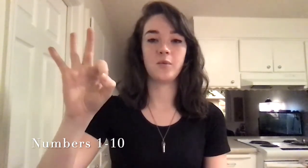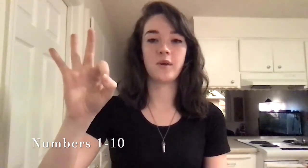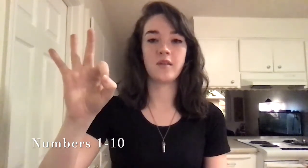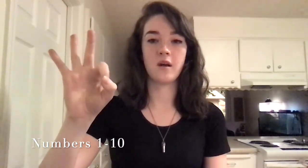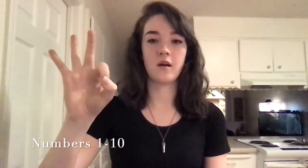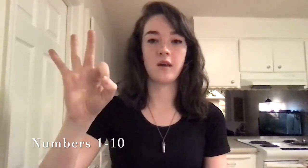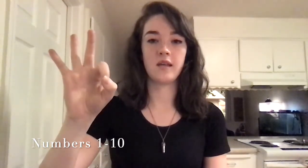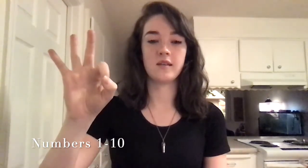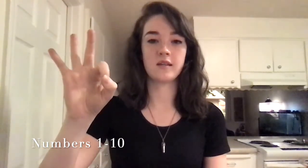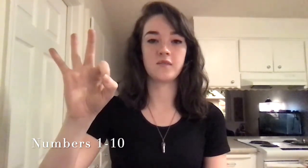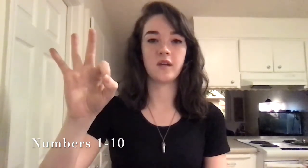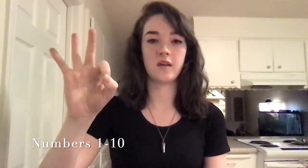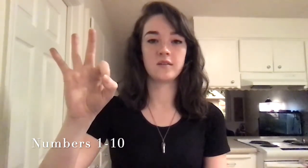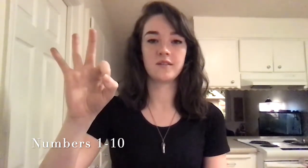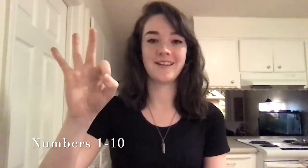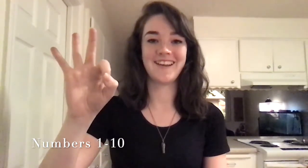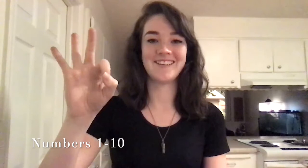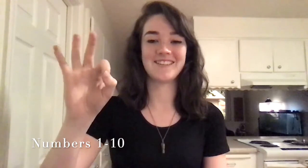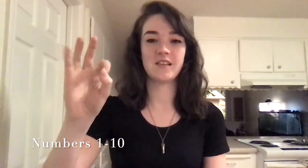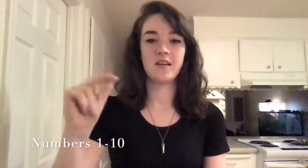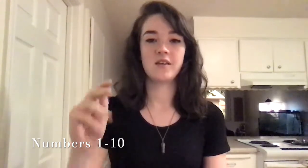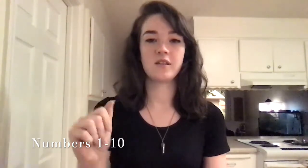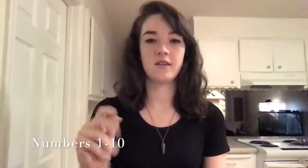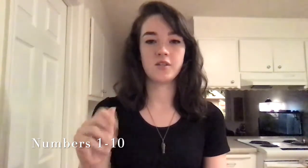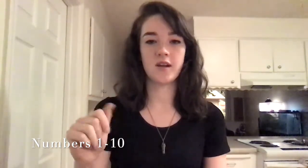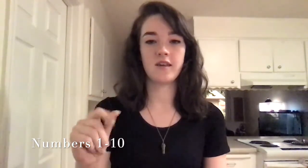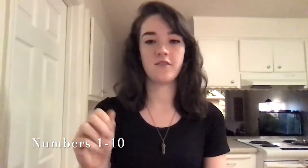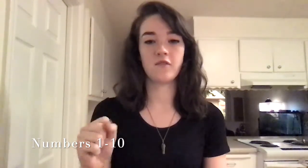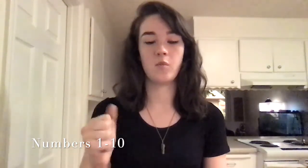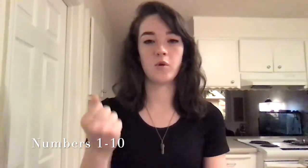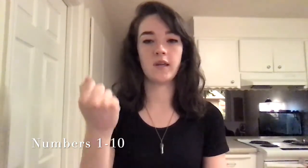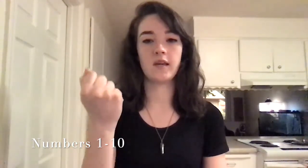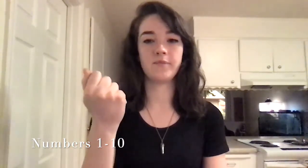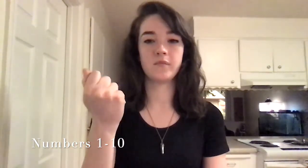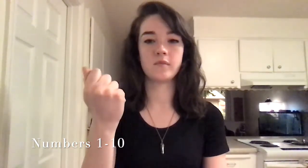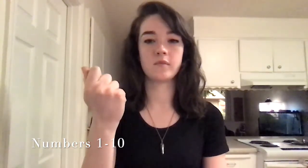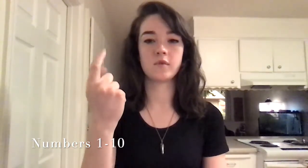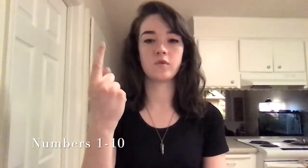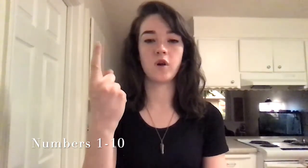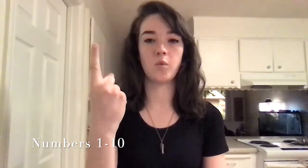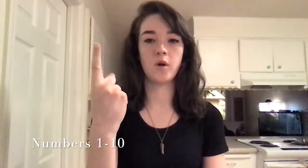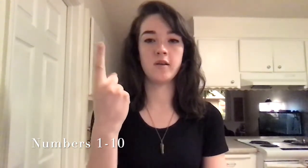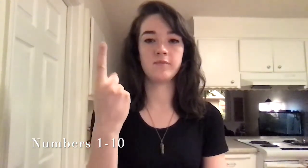with our index finger. Nice. So let's try that from 1 again. So we've got 1,